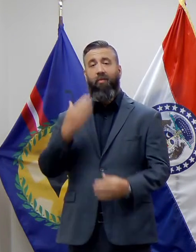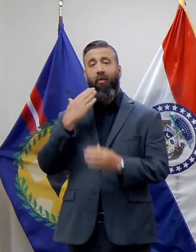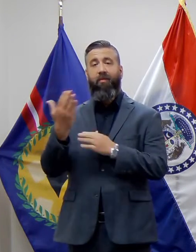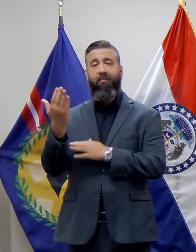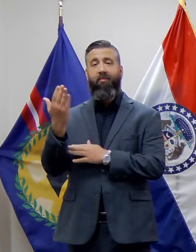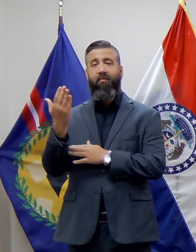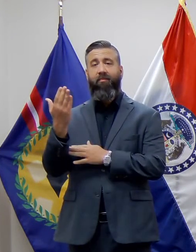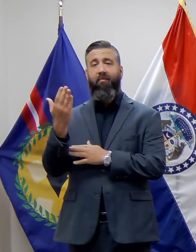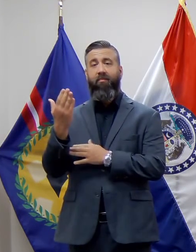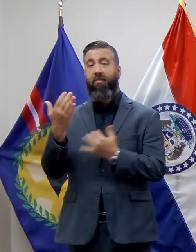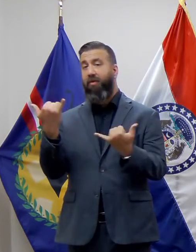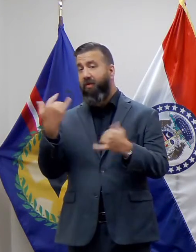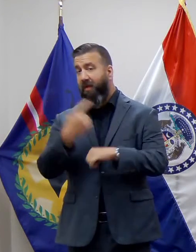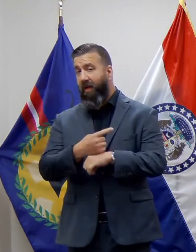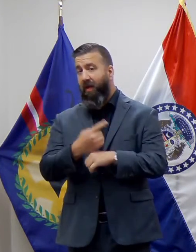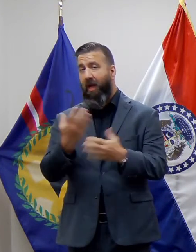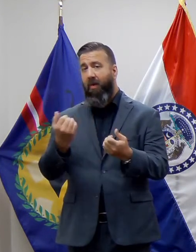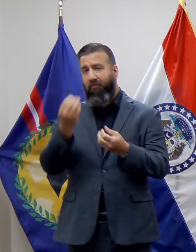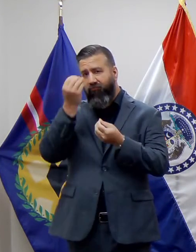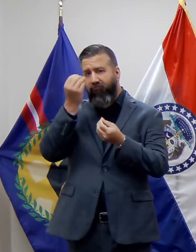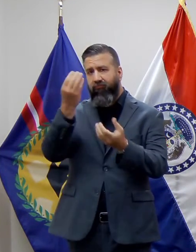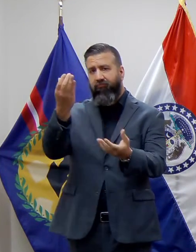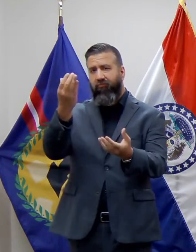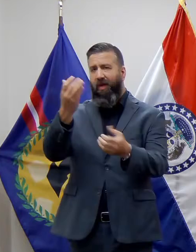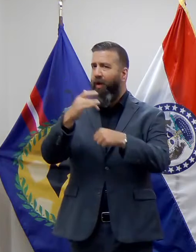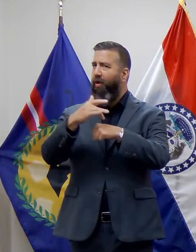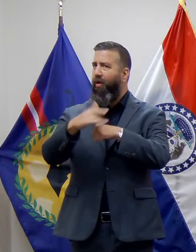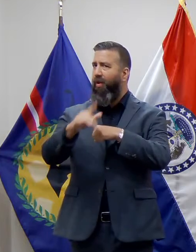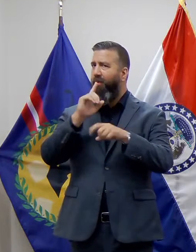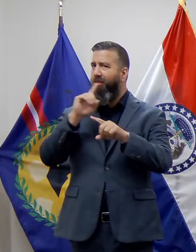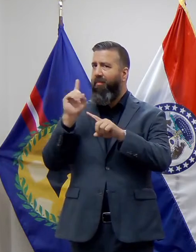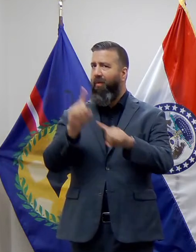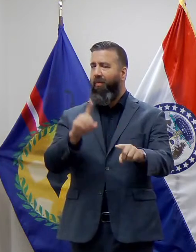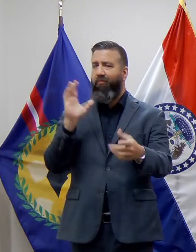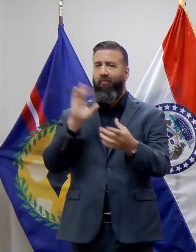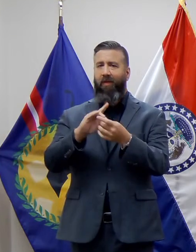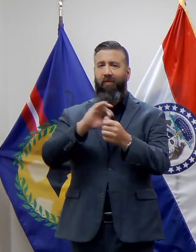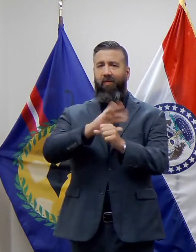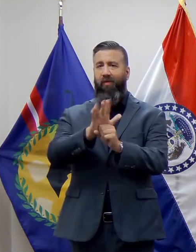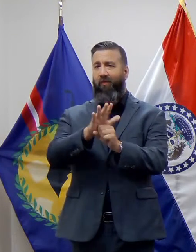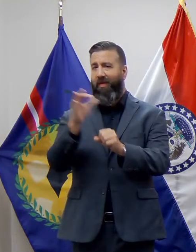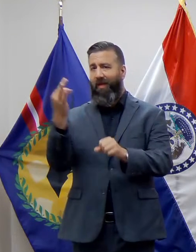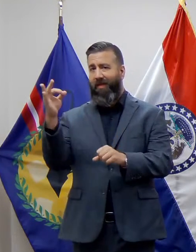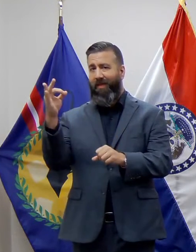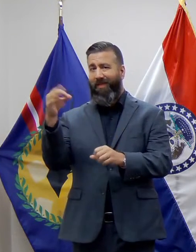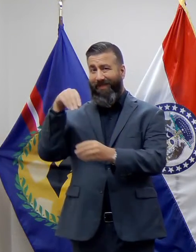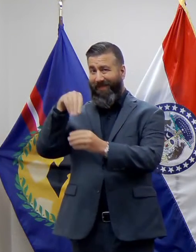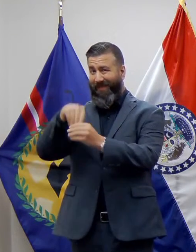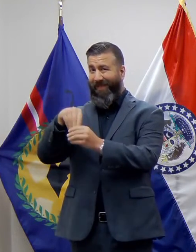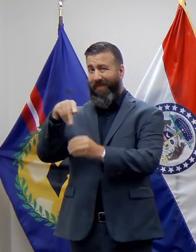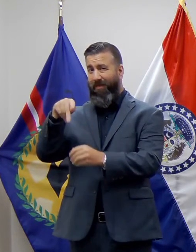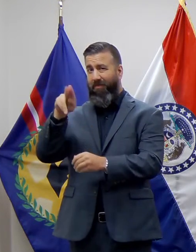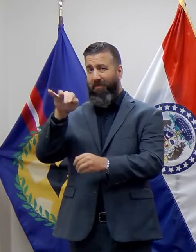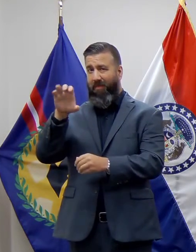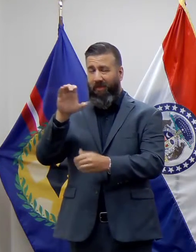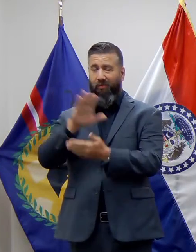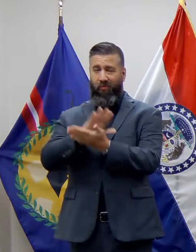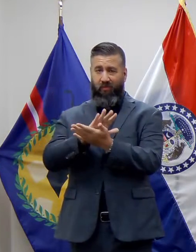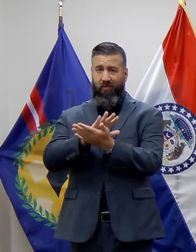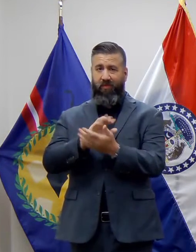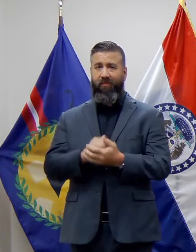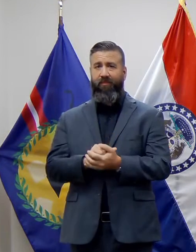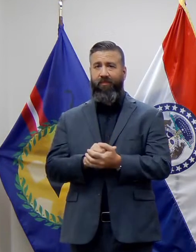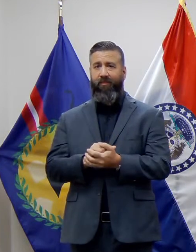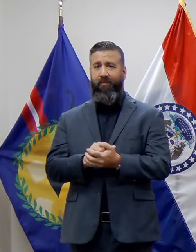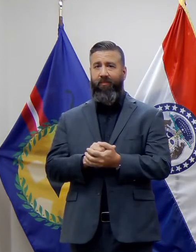morning. Today I'd like to share with you a preliminary report on COVID-19 cases in our public schools.